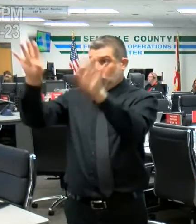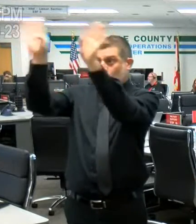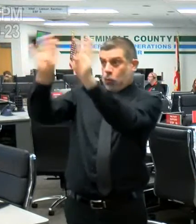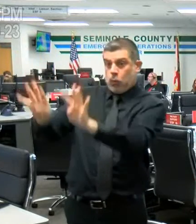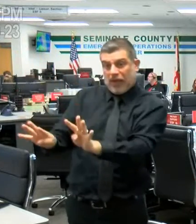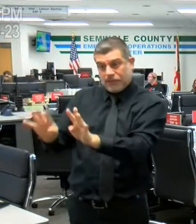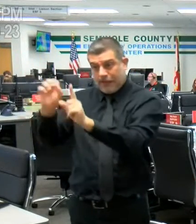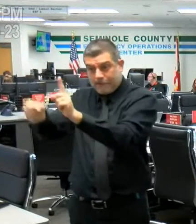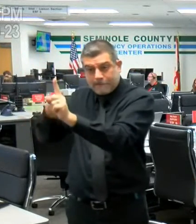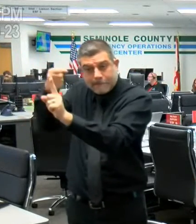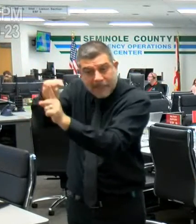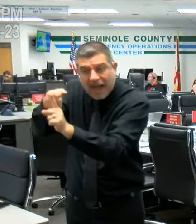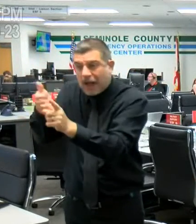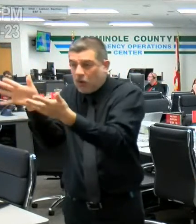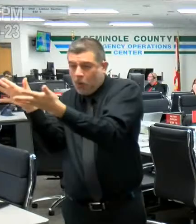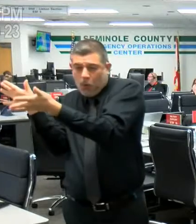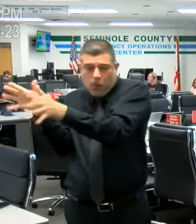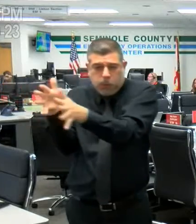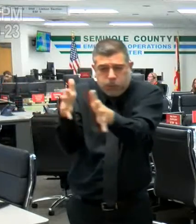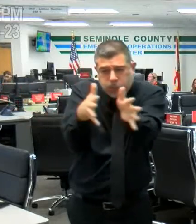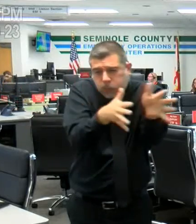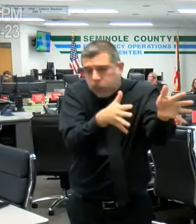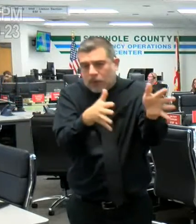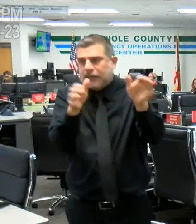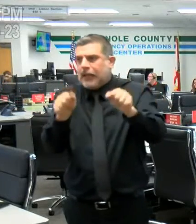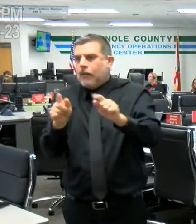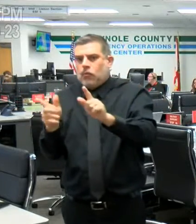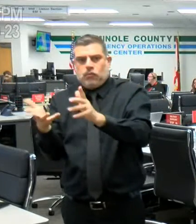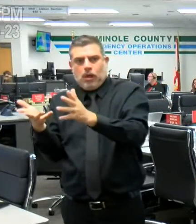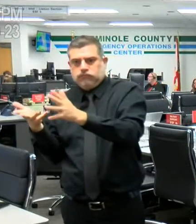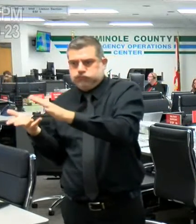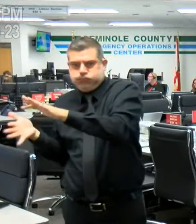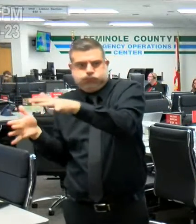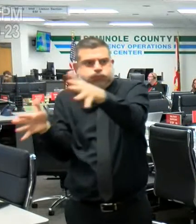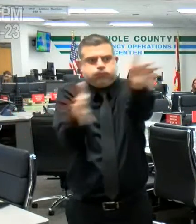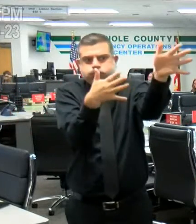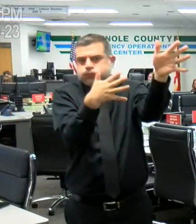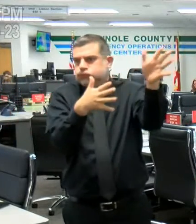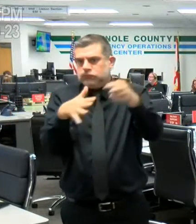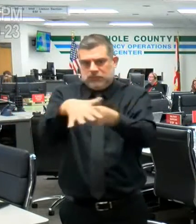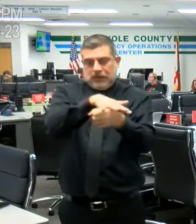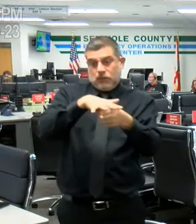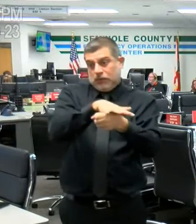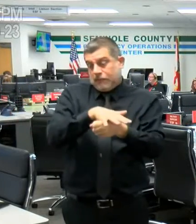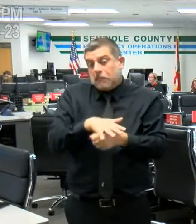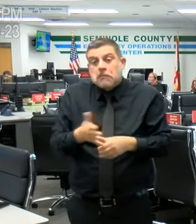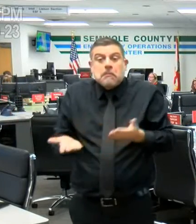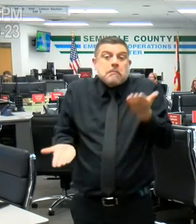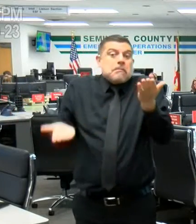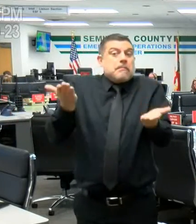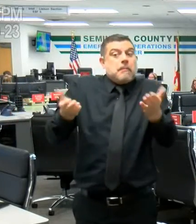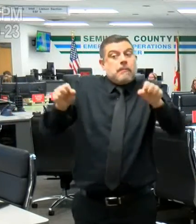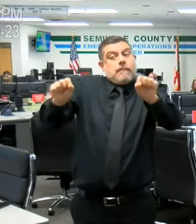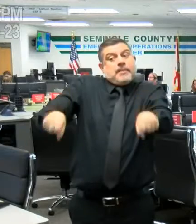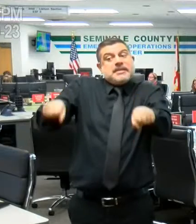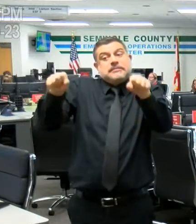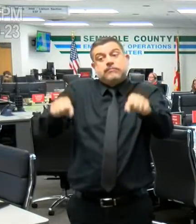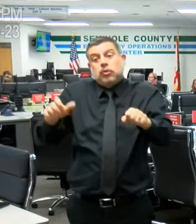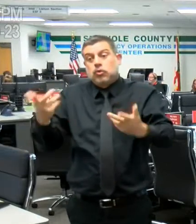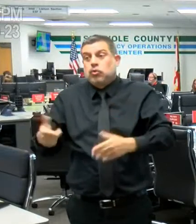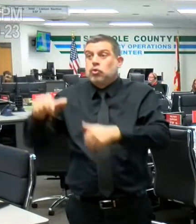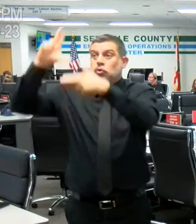area and Seminole County area is definitely a possibility. There is the potential also for possible tornadoes, so